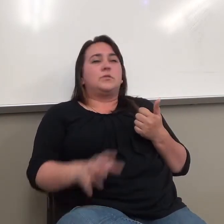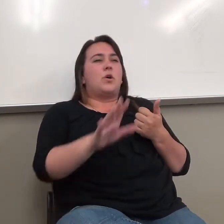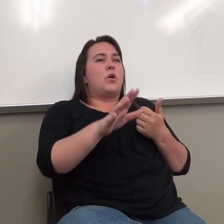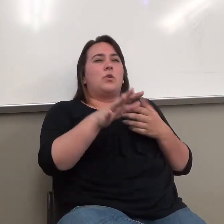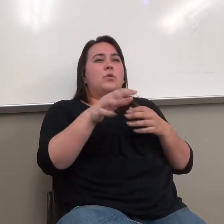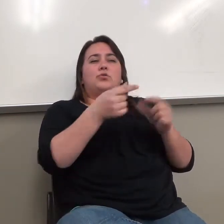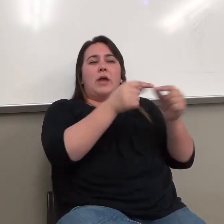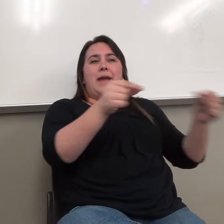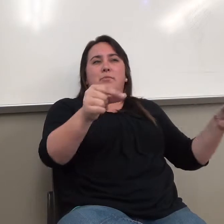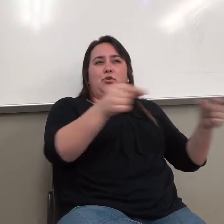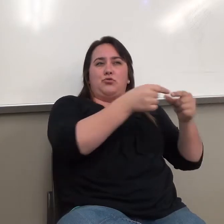grammar lessons.